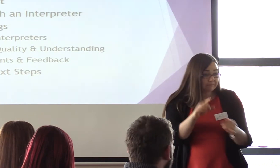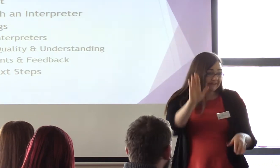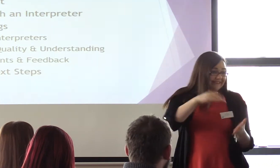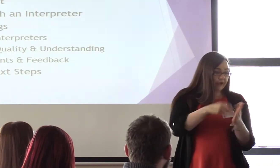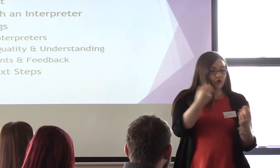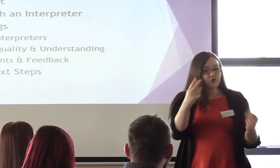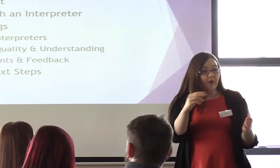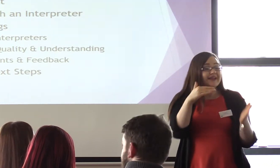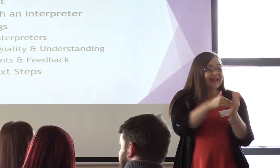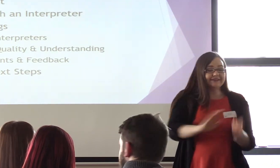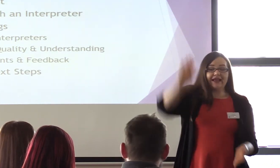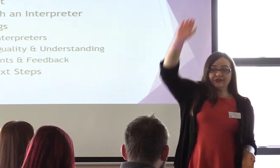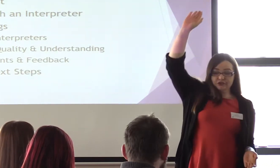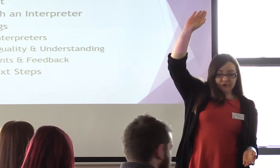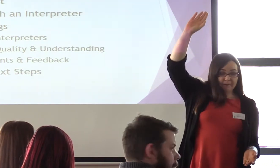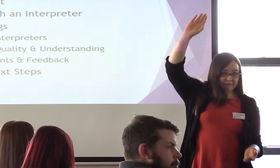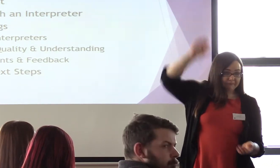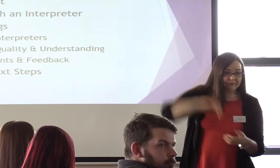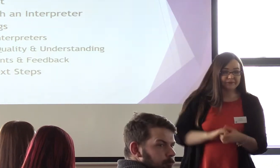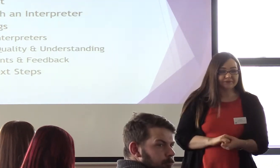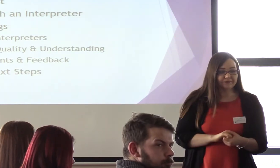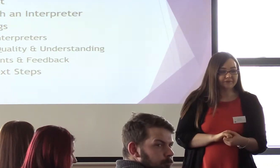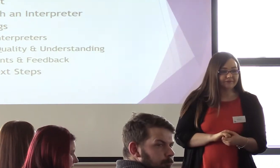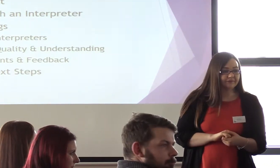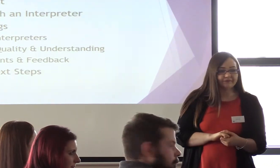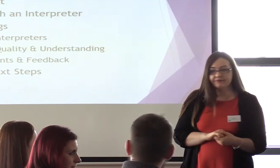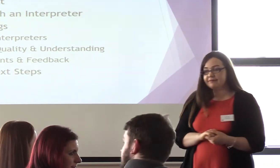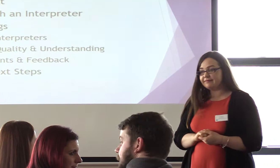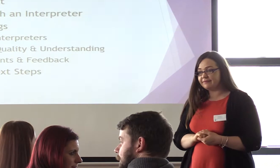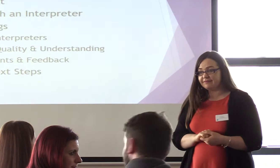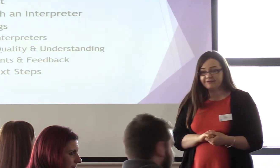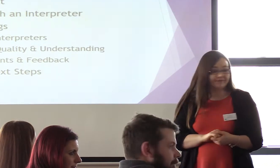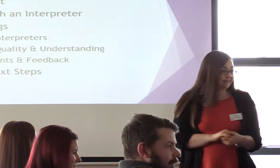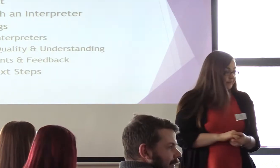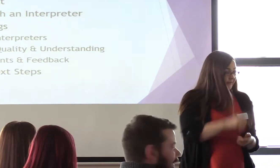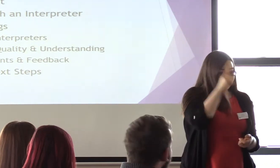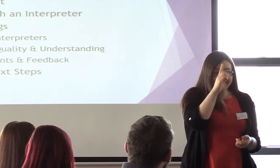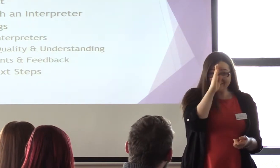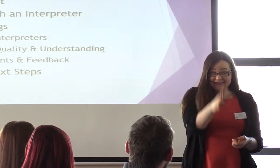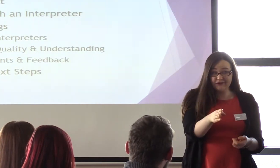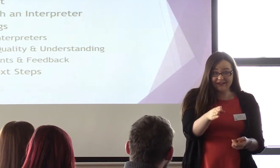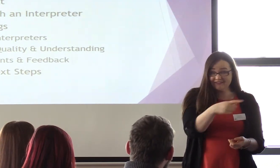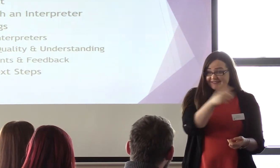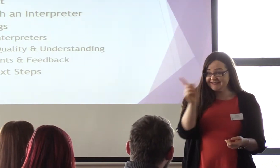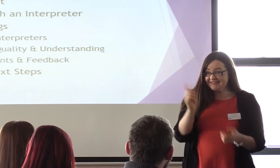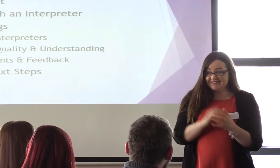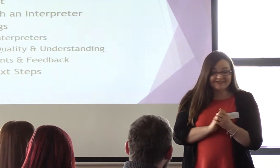translation from spoken language? Is it word for word? You think it's a